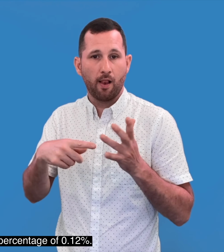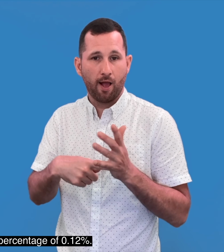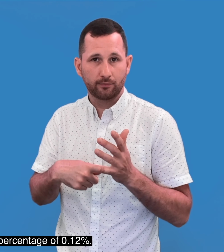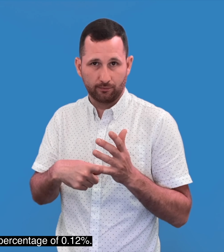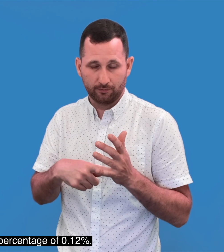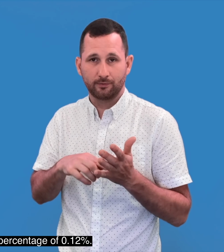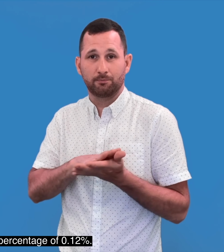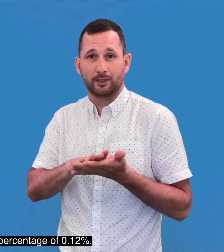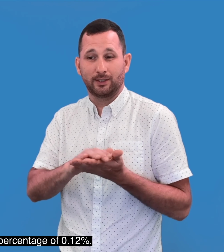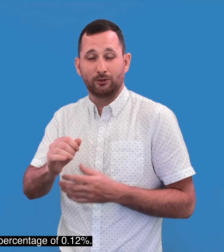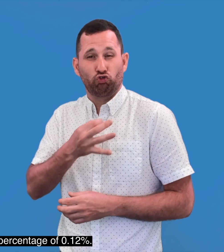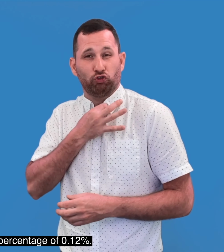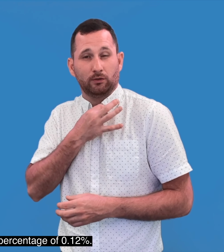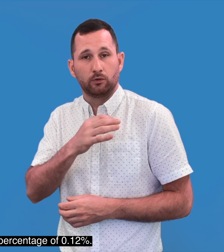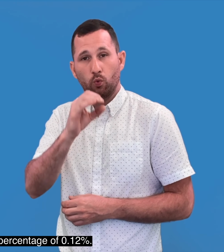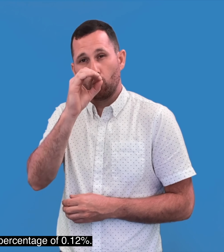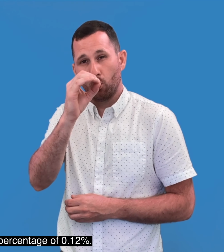meaning a percentage of